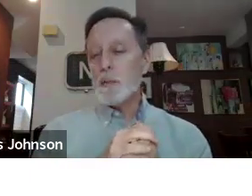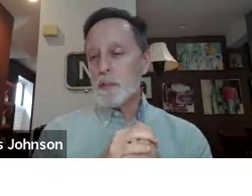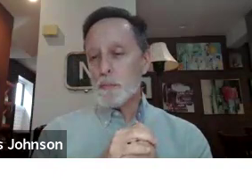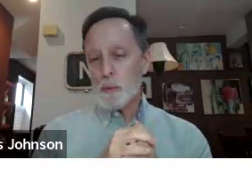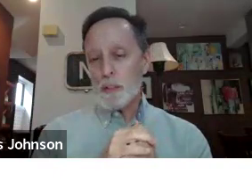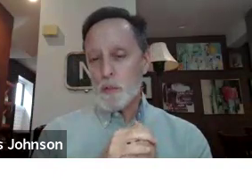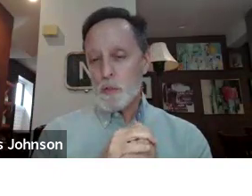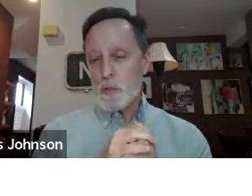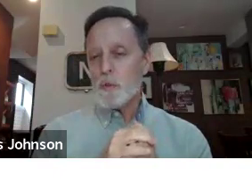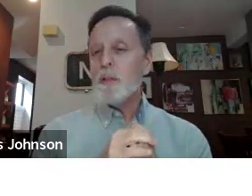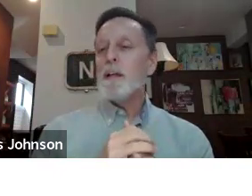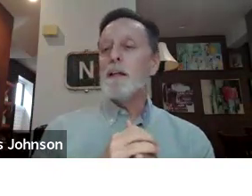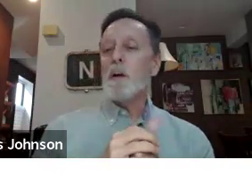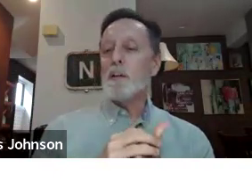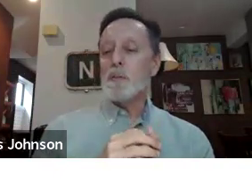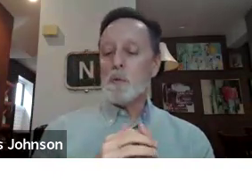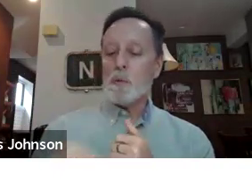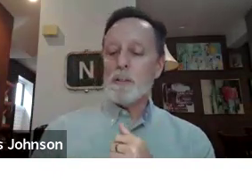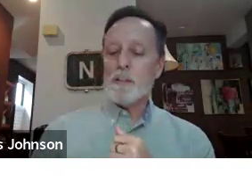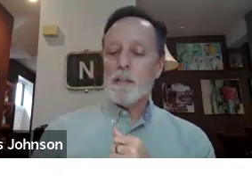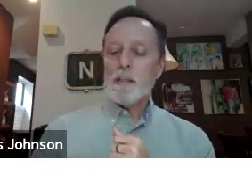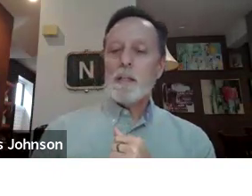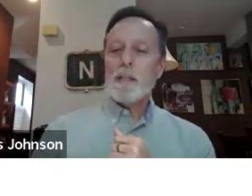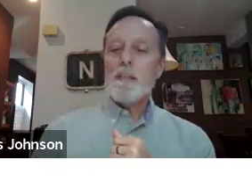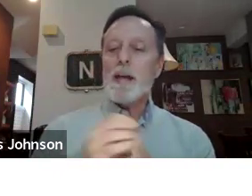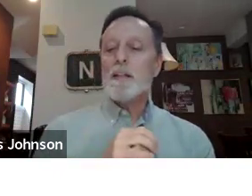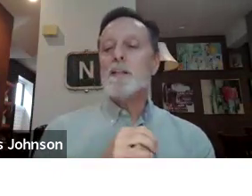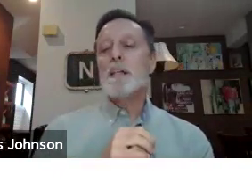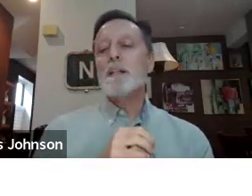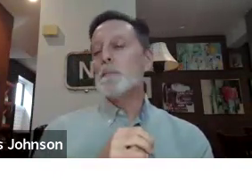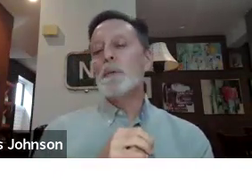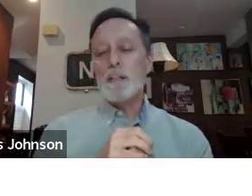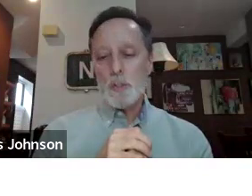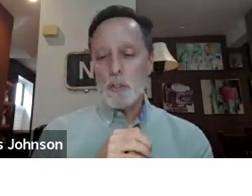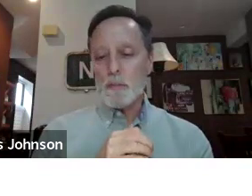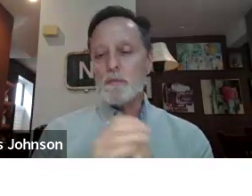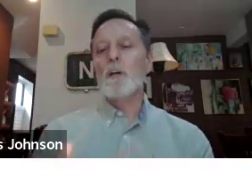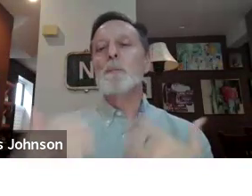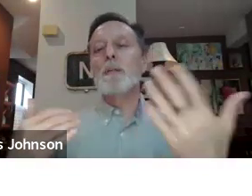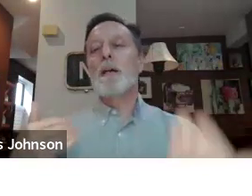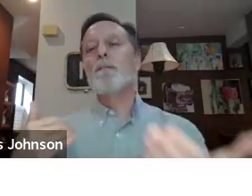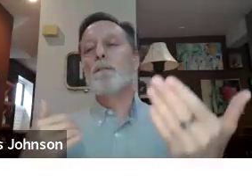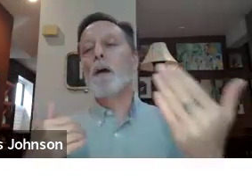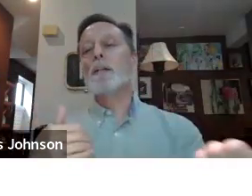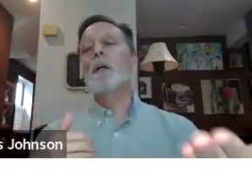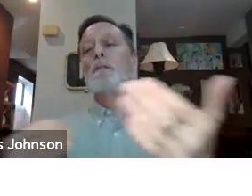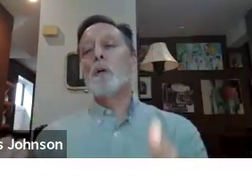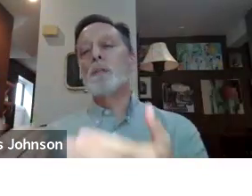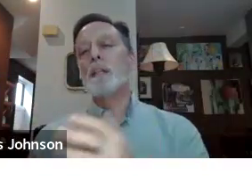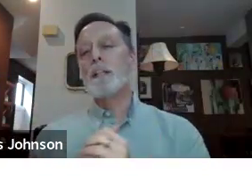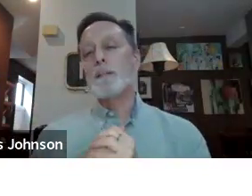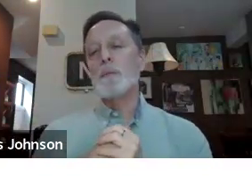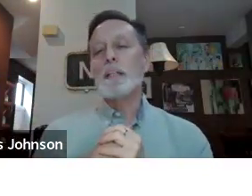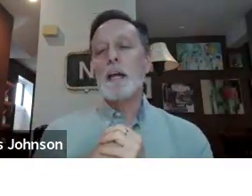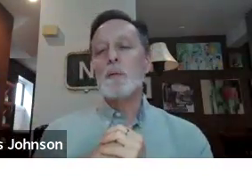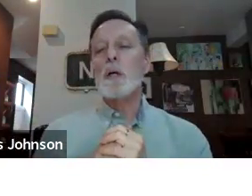Basically your gallery is broken into and art is stolen. That is inland marine insurance. We've talked about that. Fine art